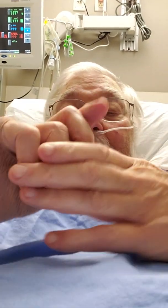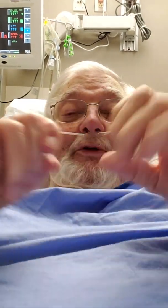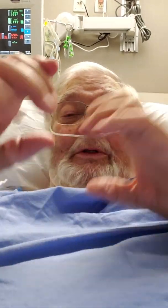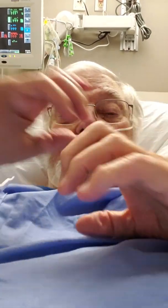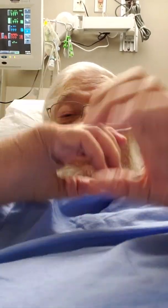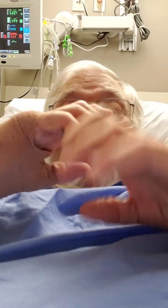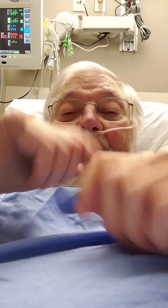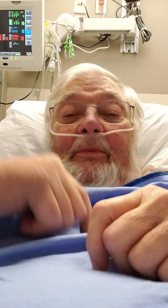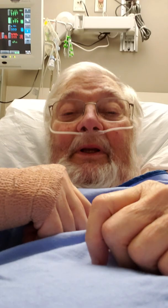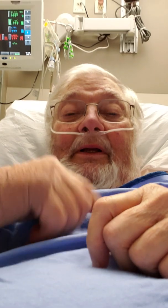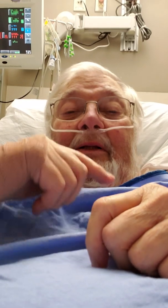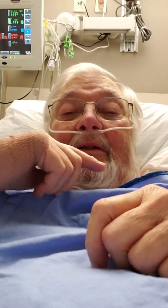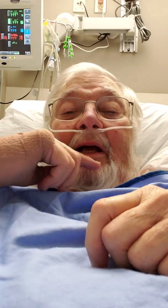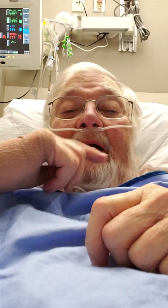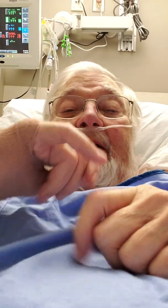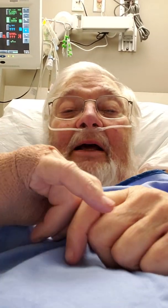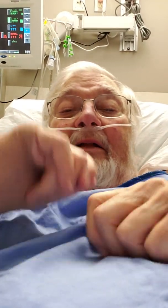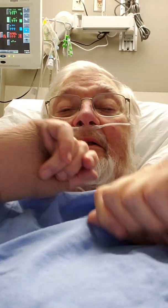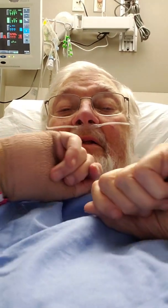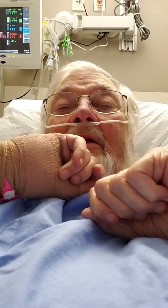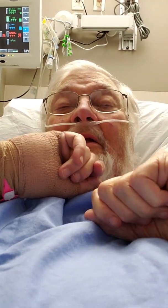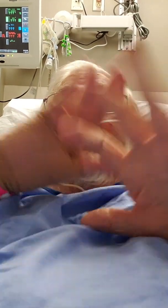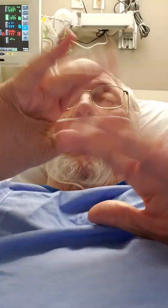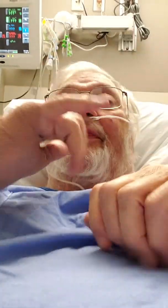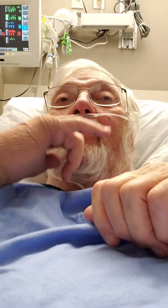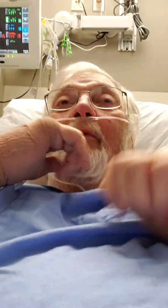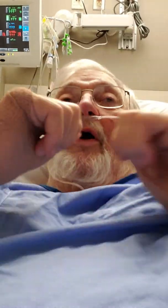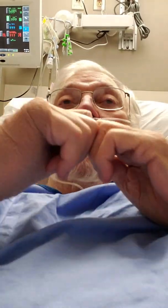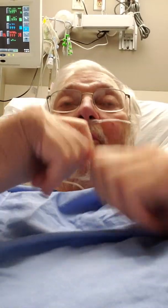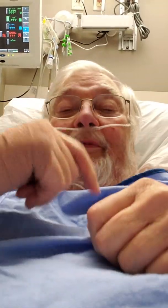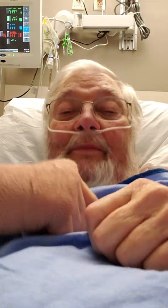Doctor examined me and stated that nothing wrong with me.